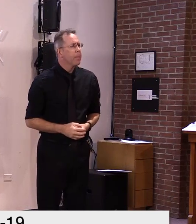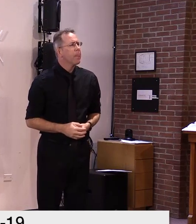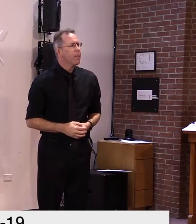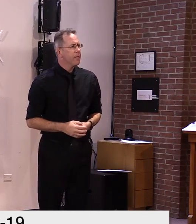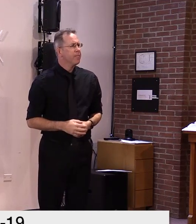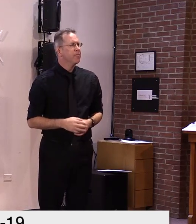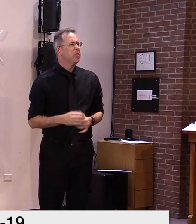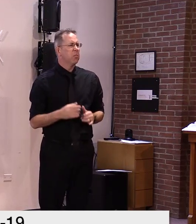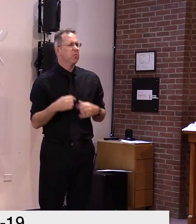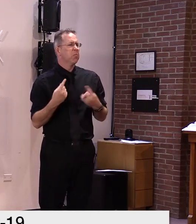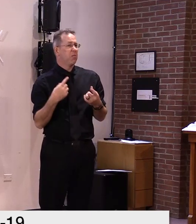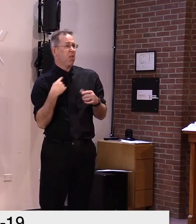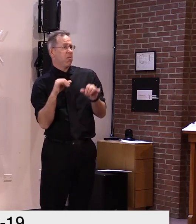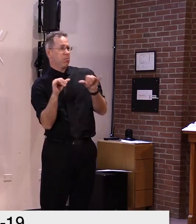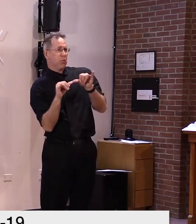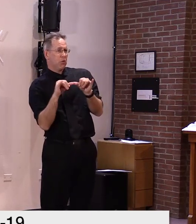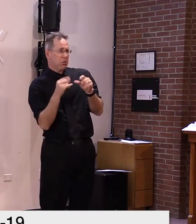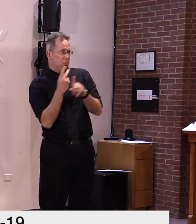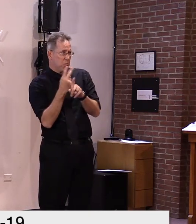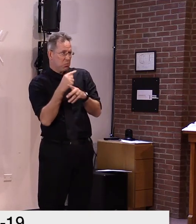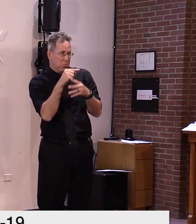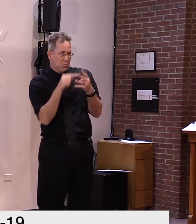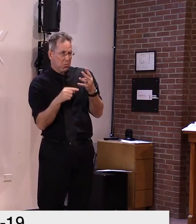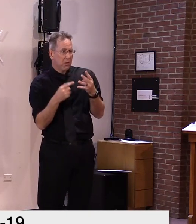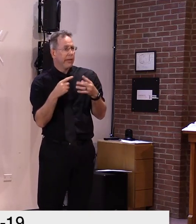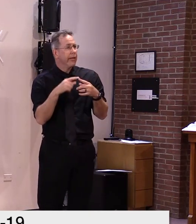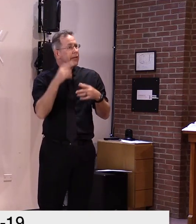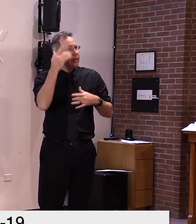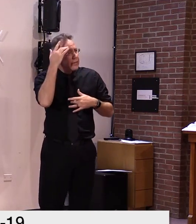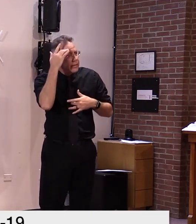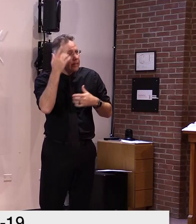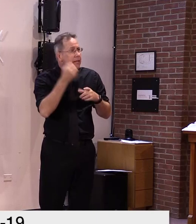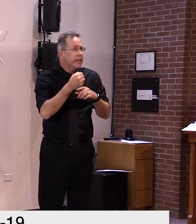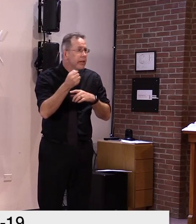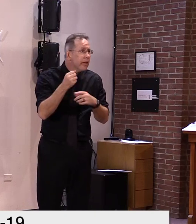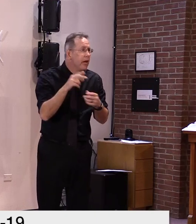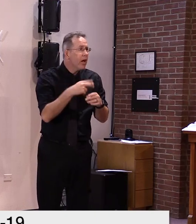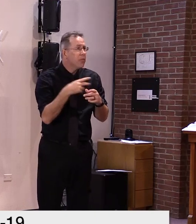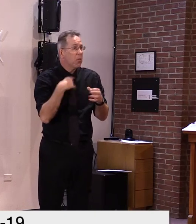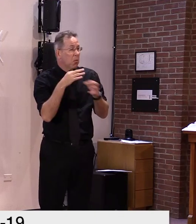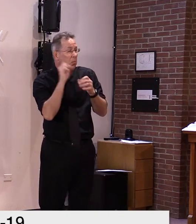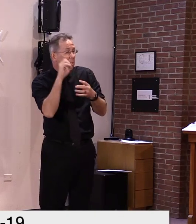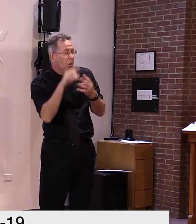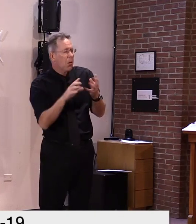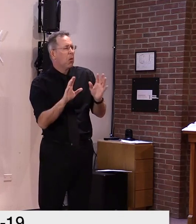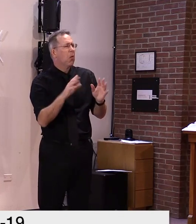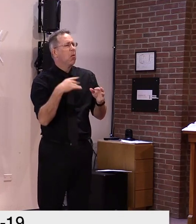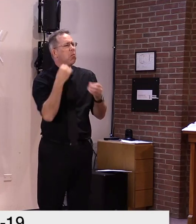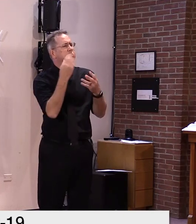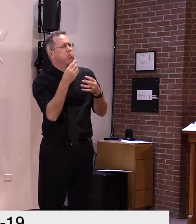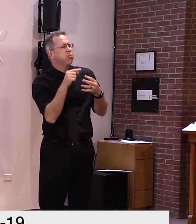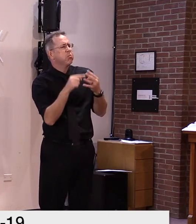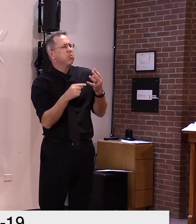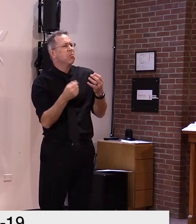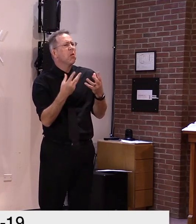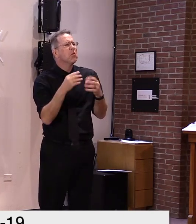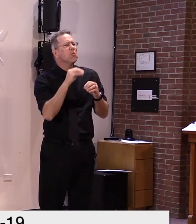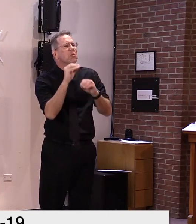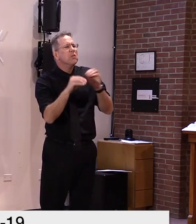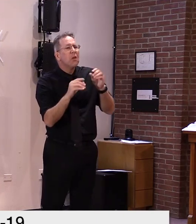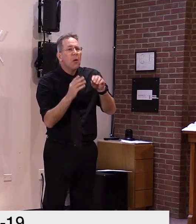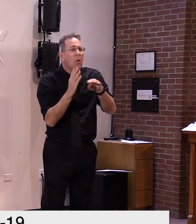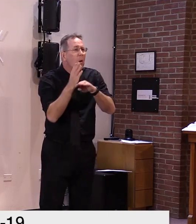them since they are all trending in a favorable direction. The positivity rate, as I said, is still very low. The growth rate is